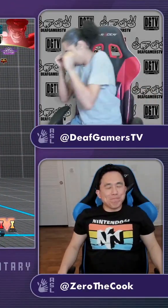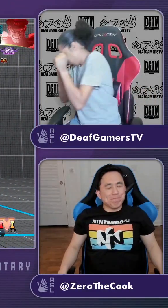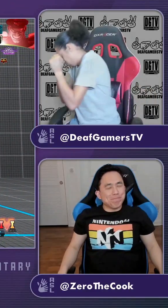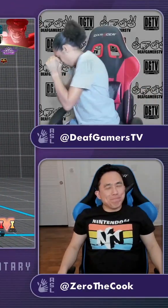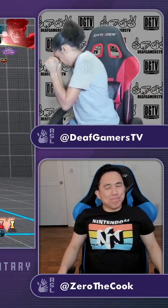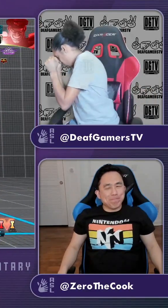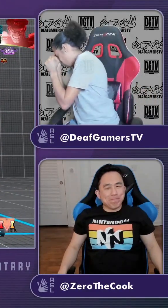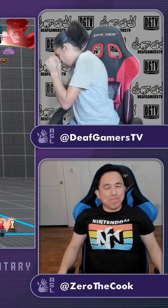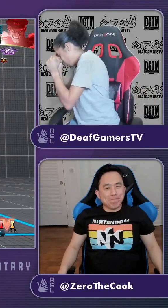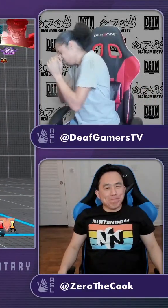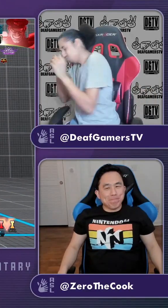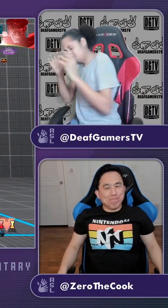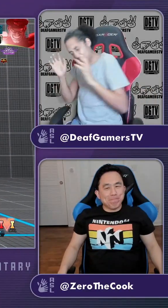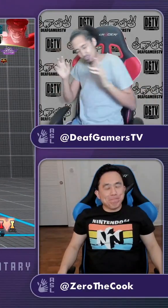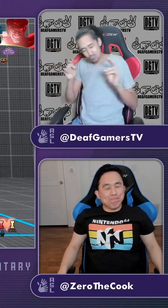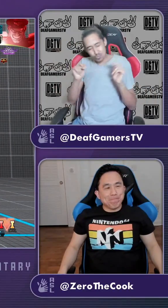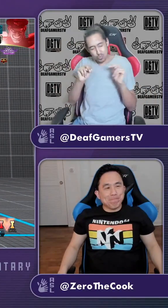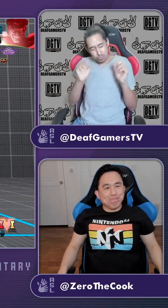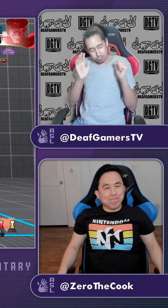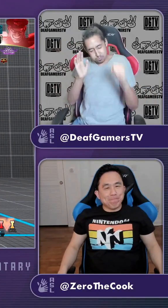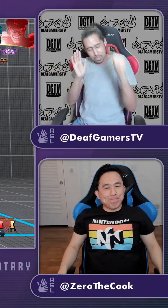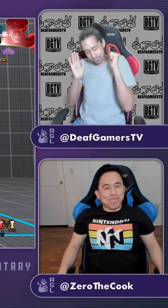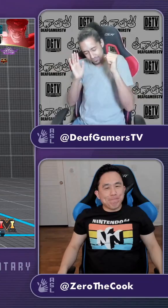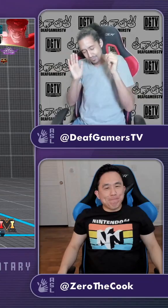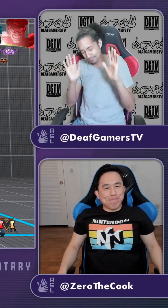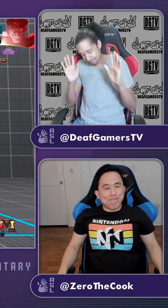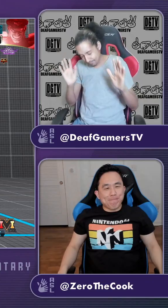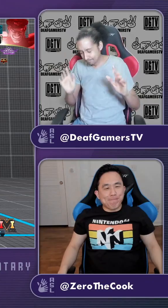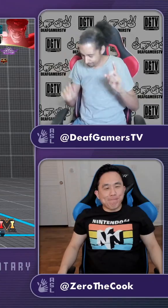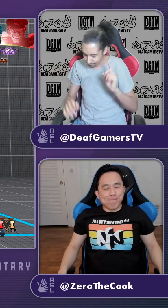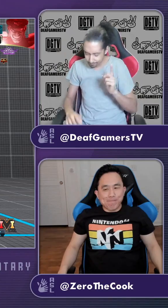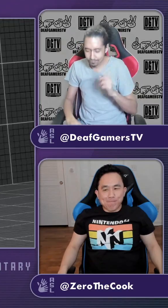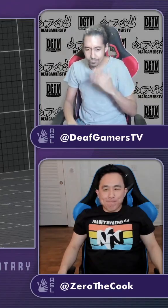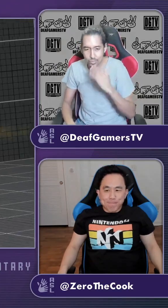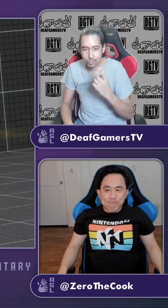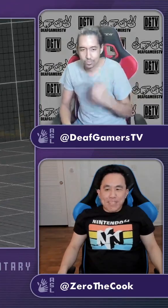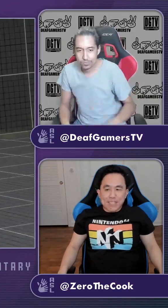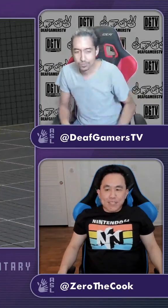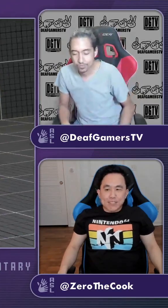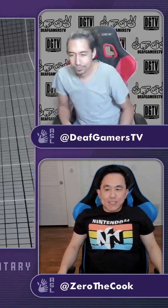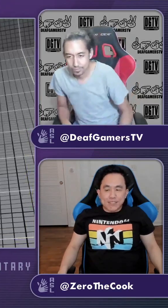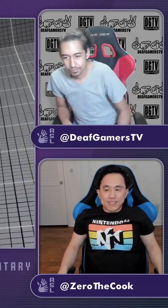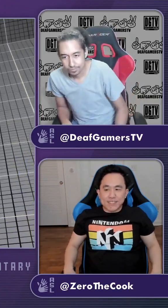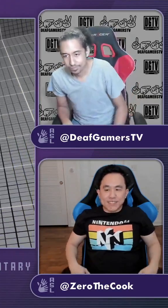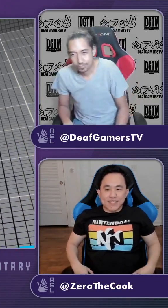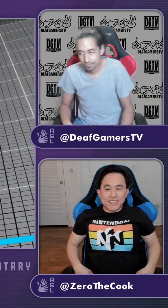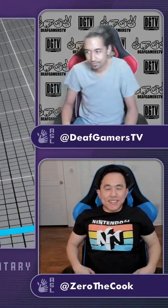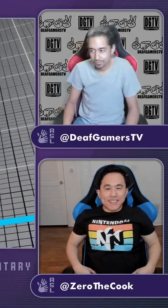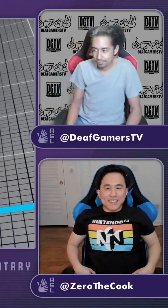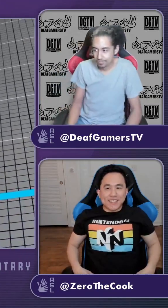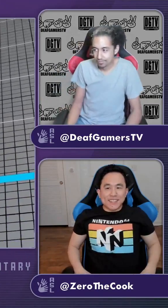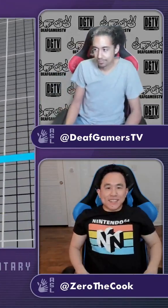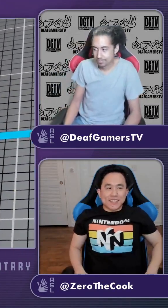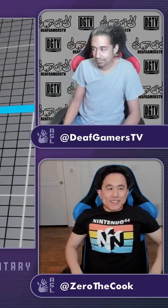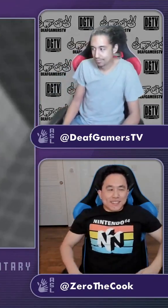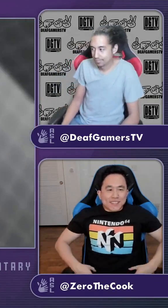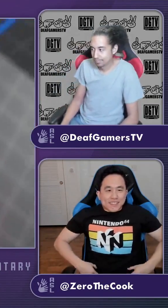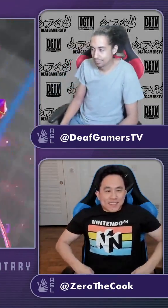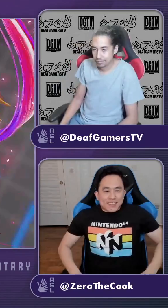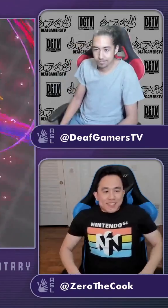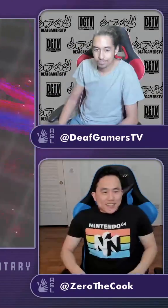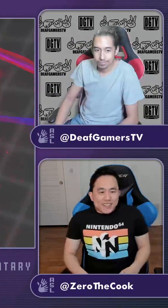mylin waited found the time and with nerves of steel over comes hitman three zero